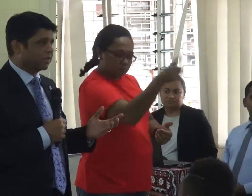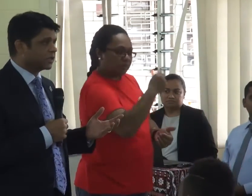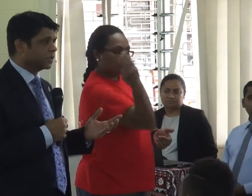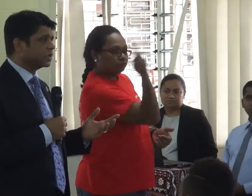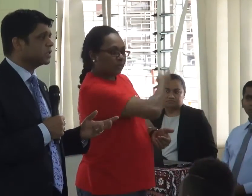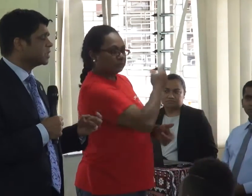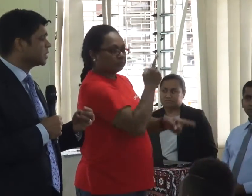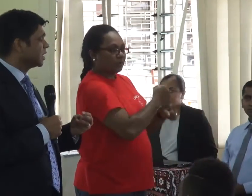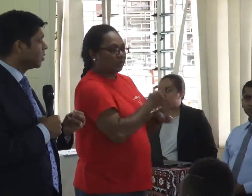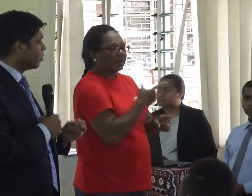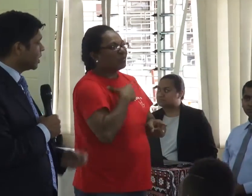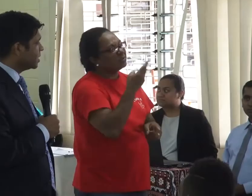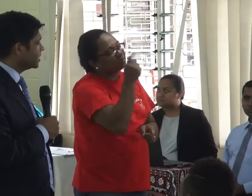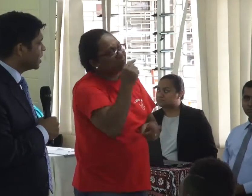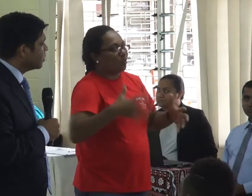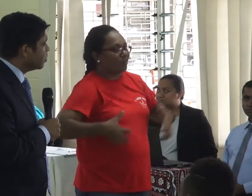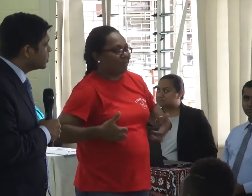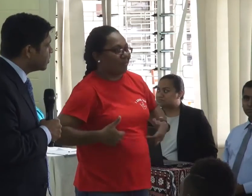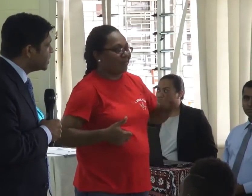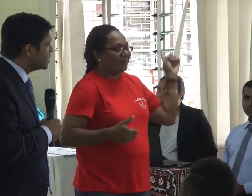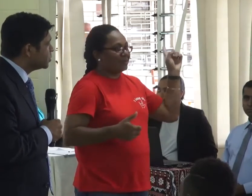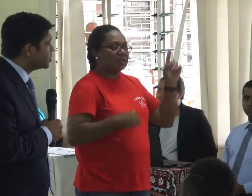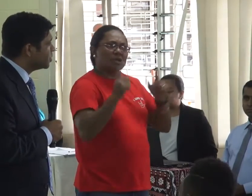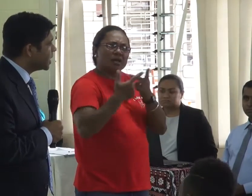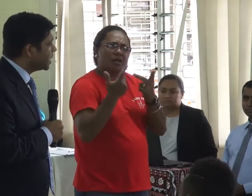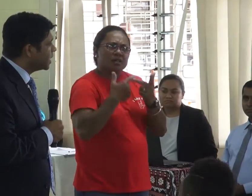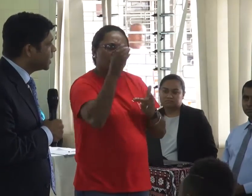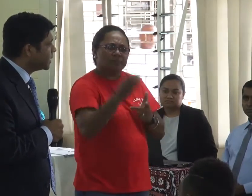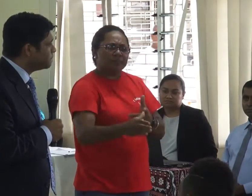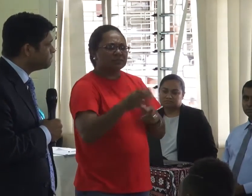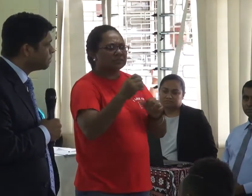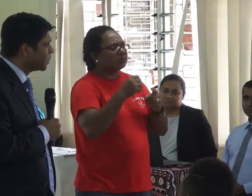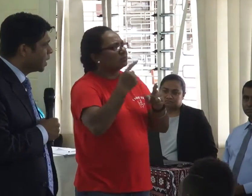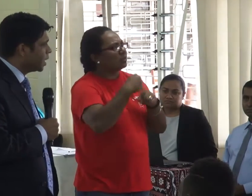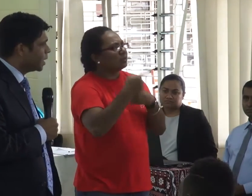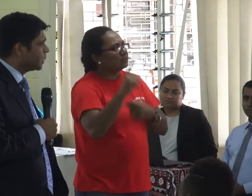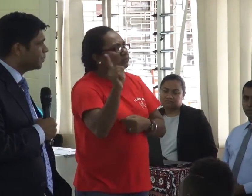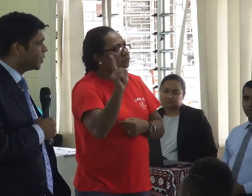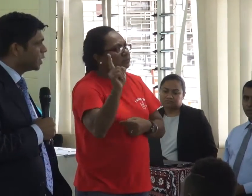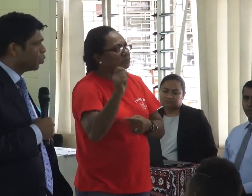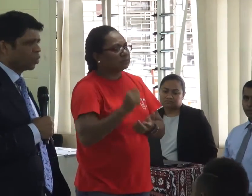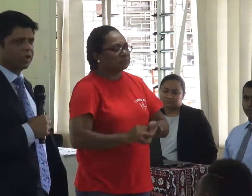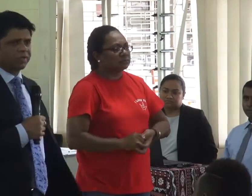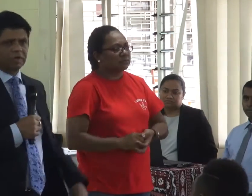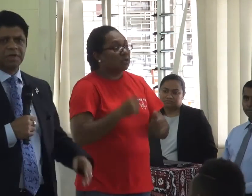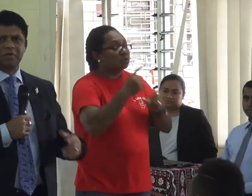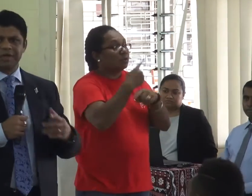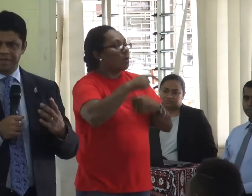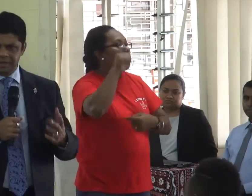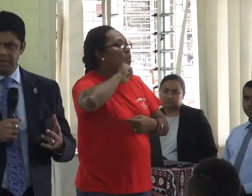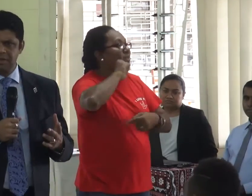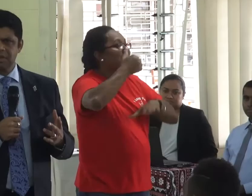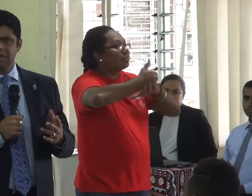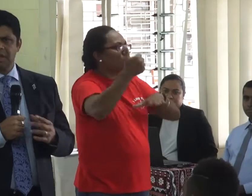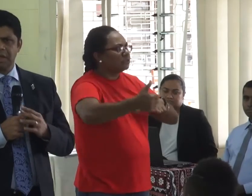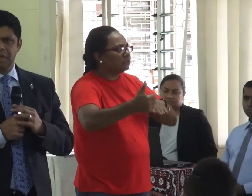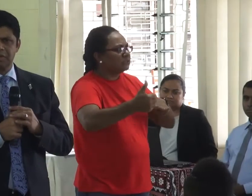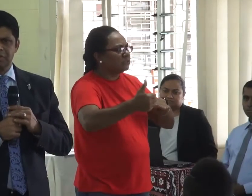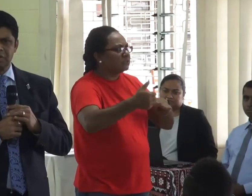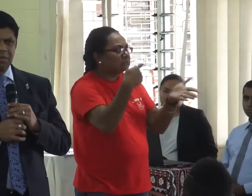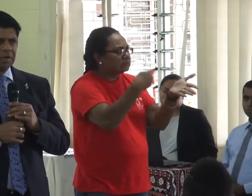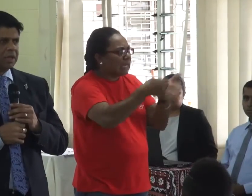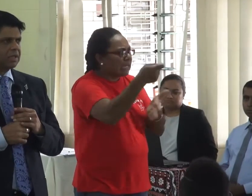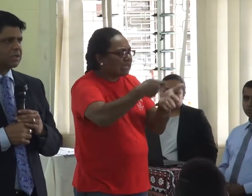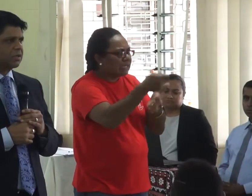of the things that are raised with us. But one other gentleman also raised the issue regarding water authority rates.